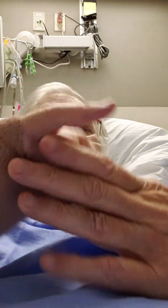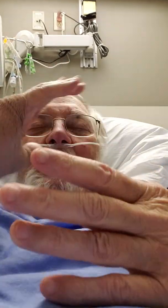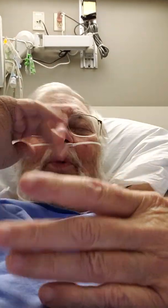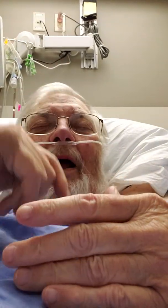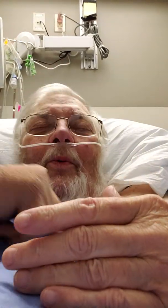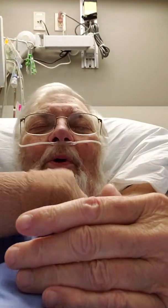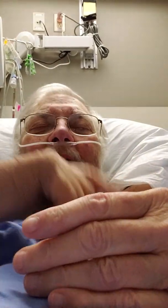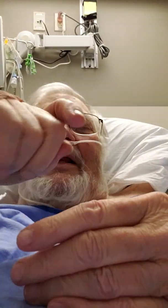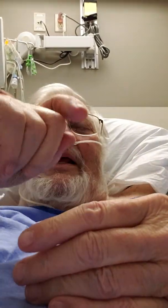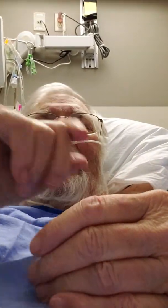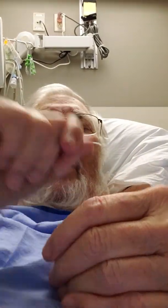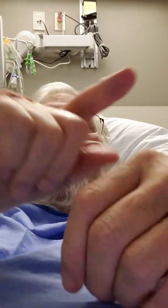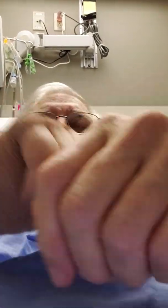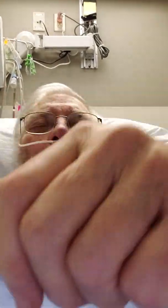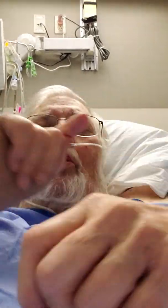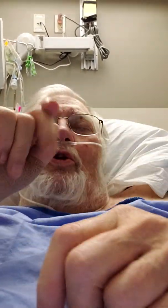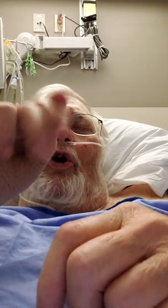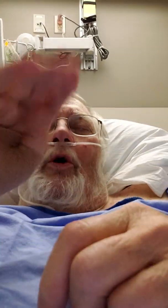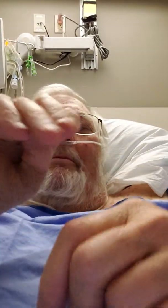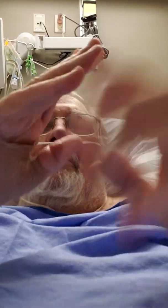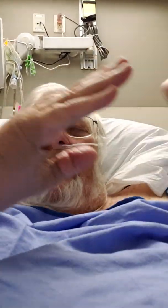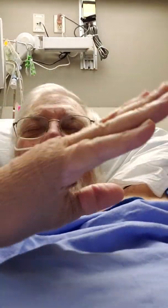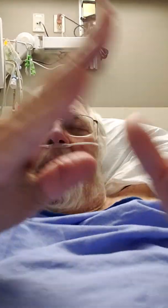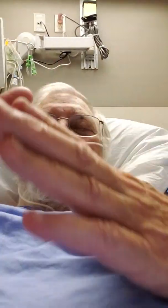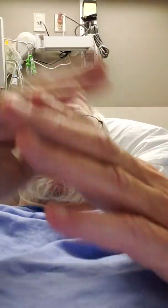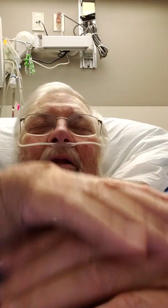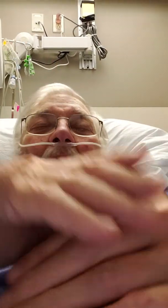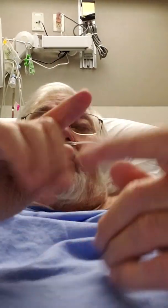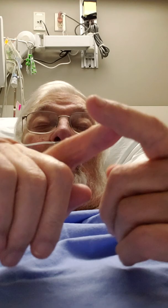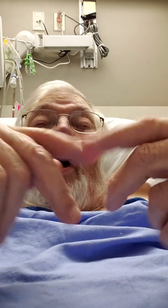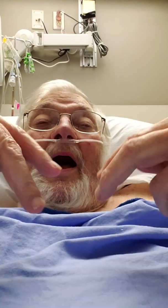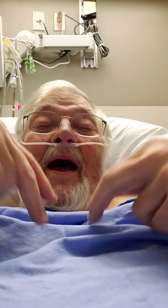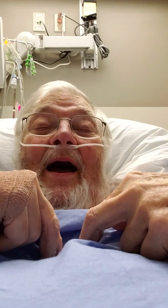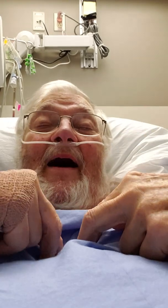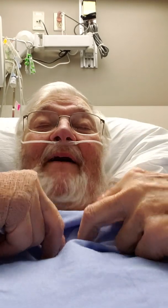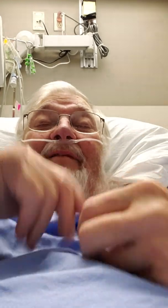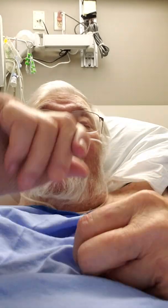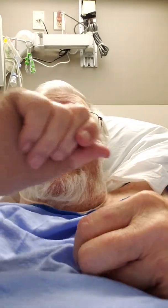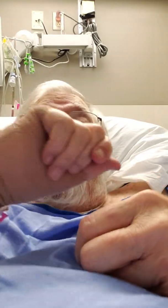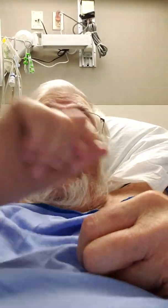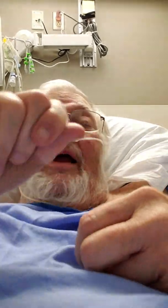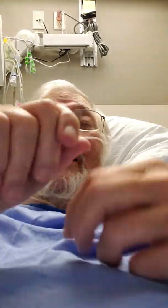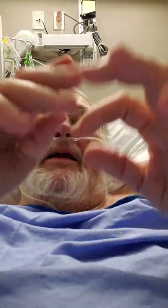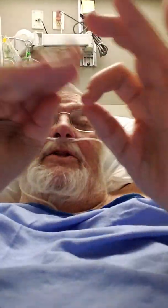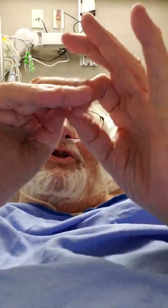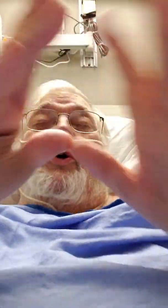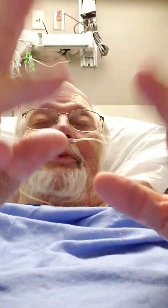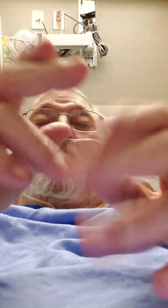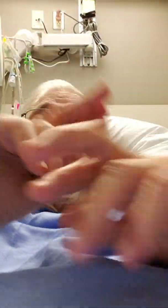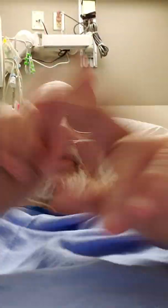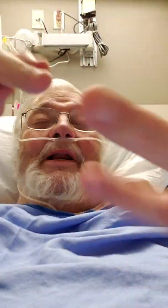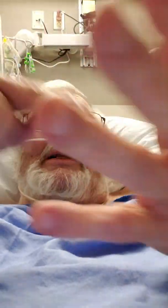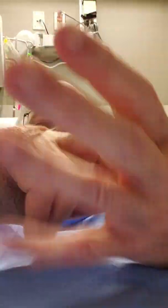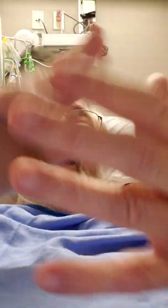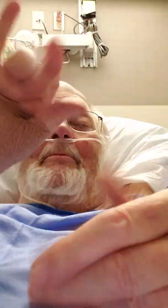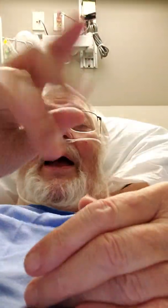That's why we need a long term to have a interpreter ready stand